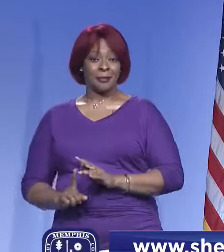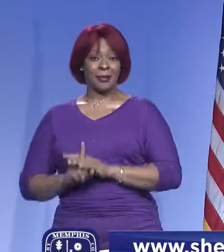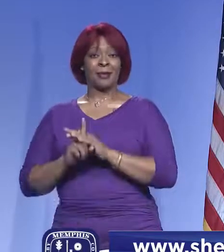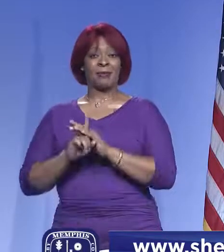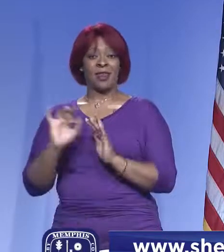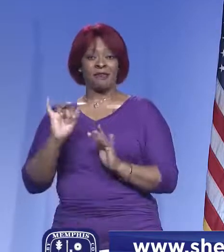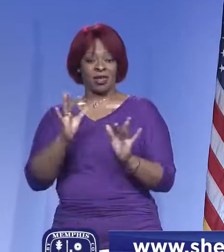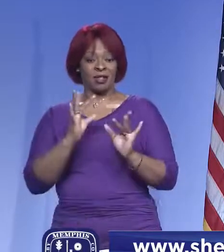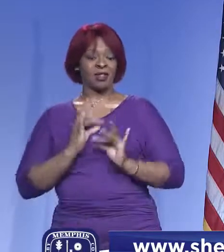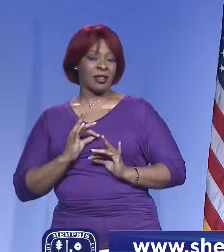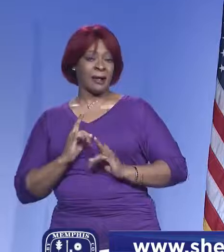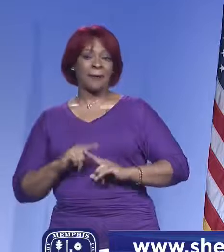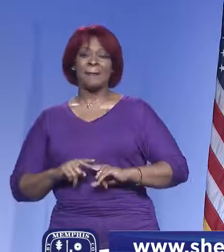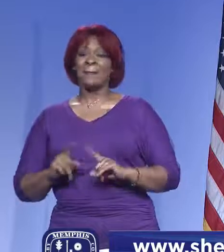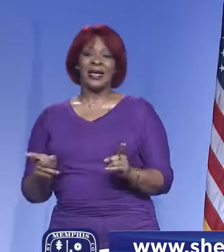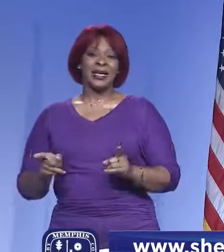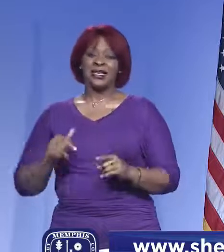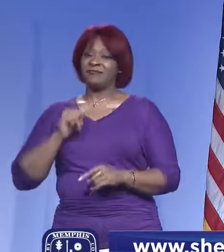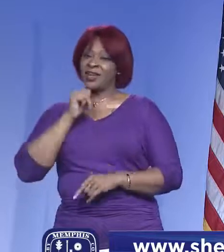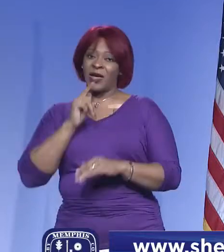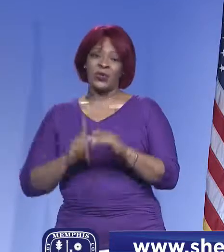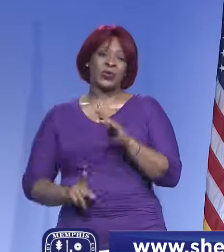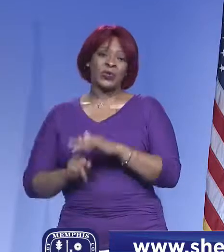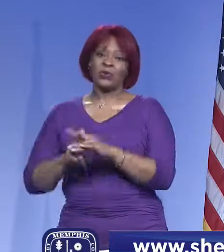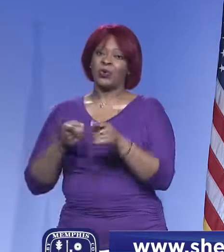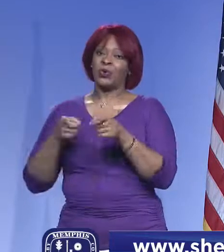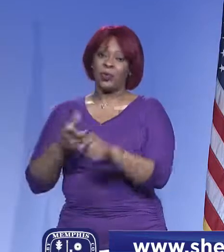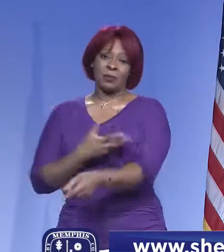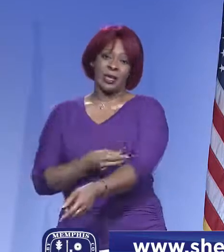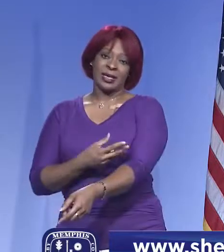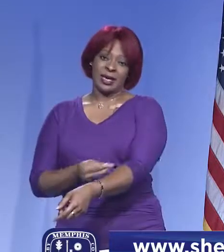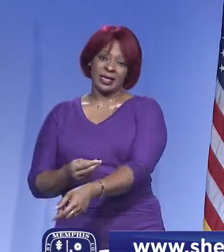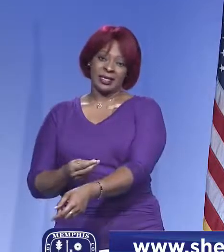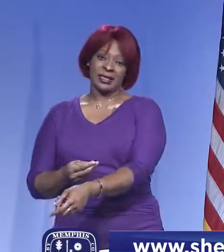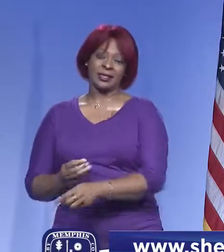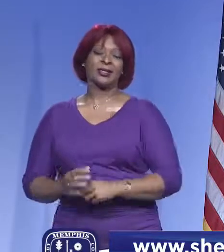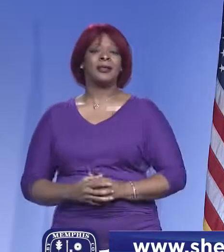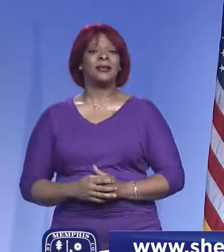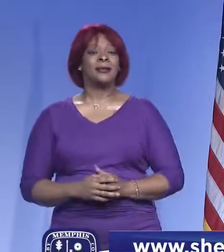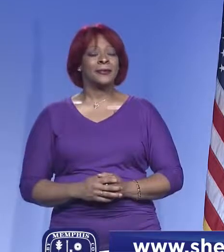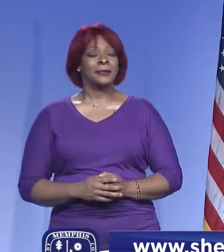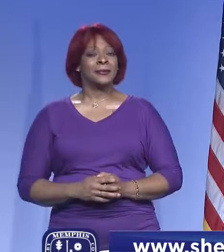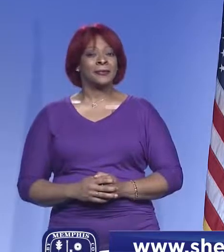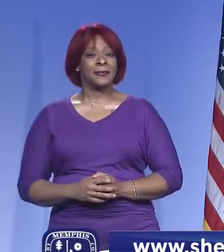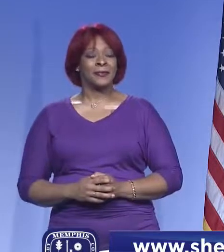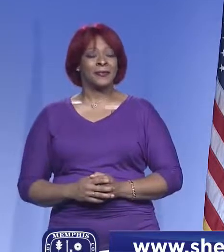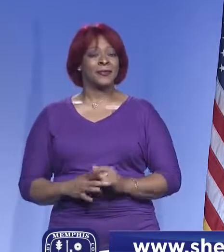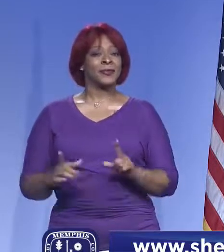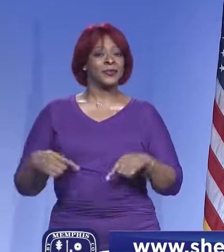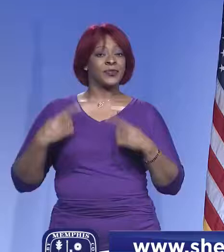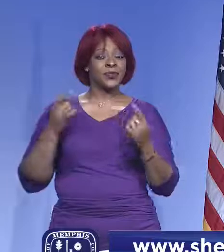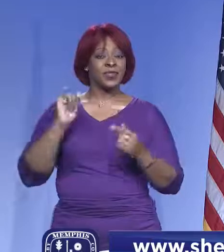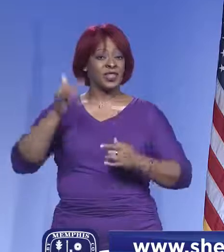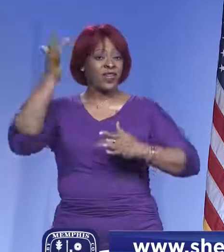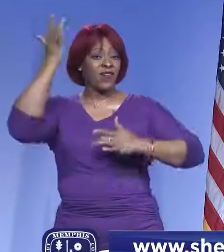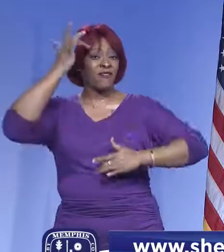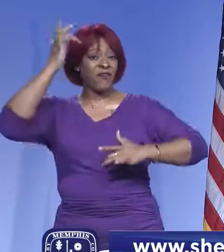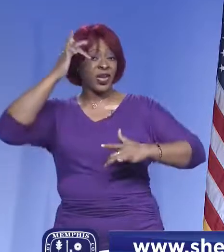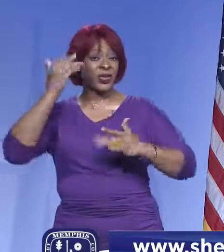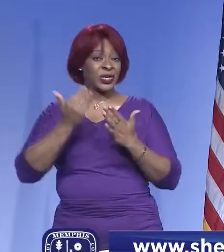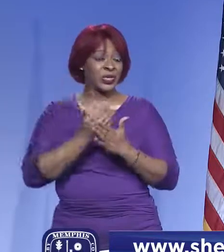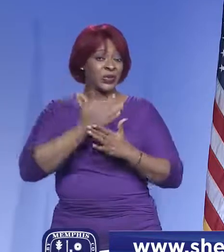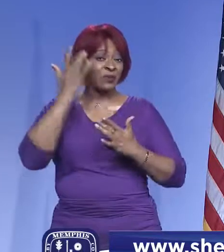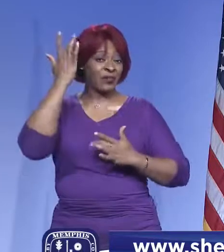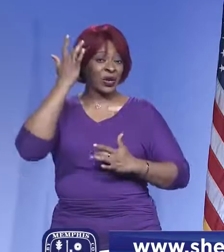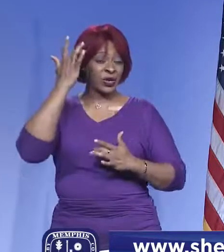infection, but it wouldn't show up on a blood test. So as far as the variants,